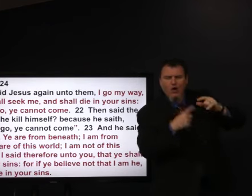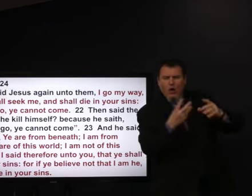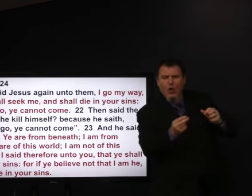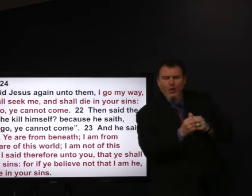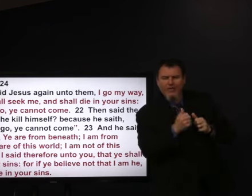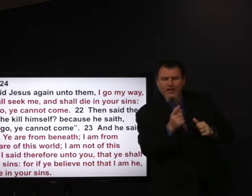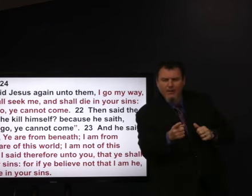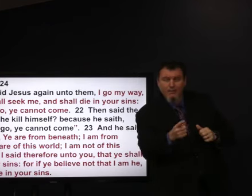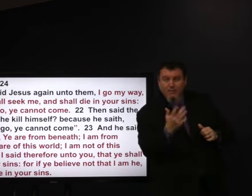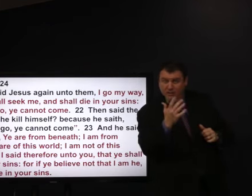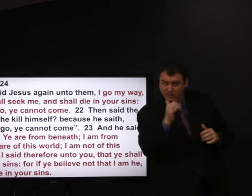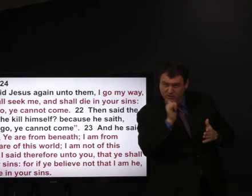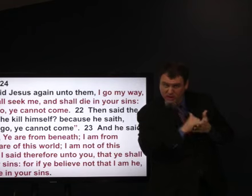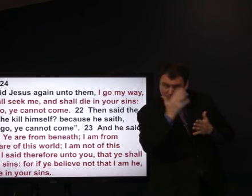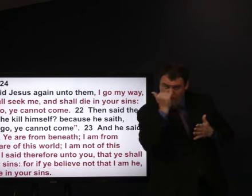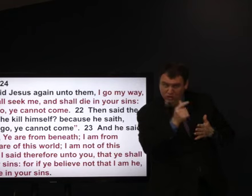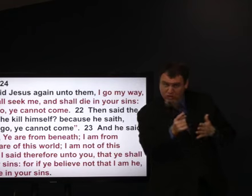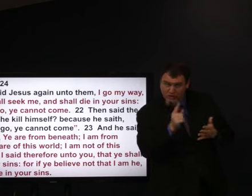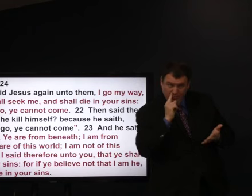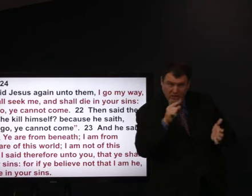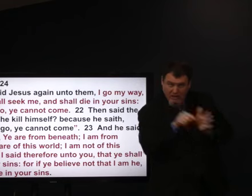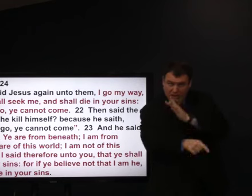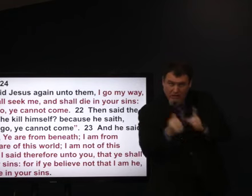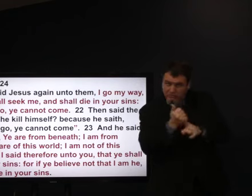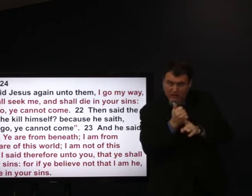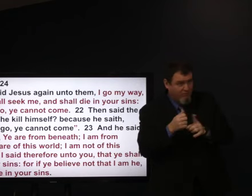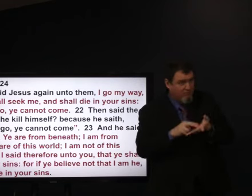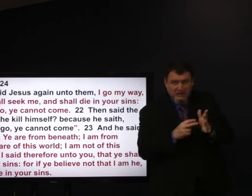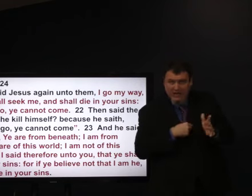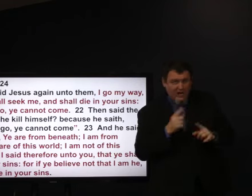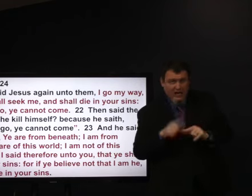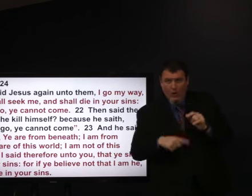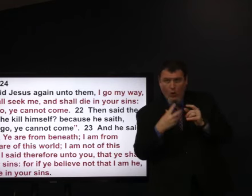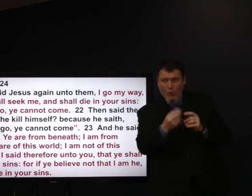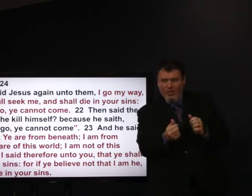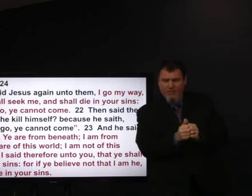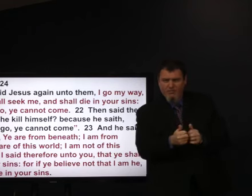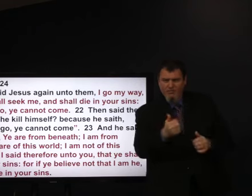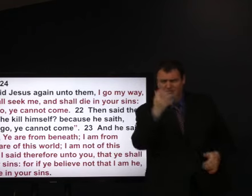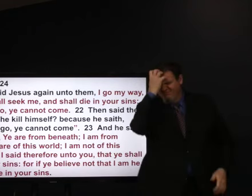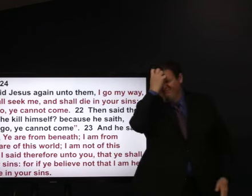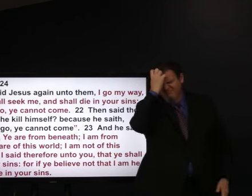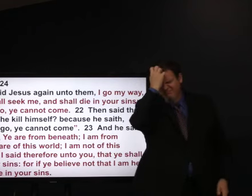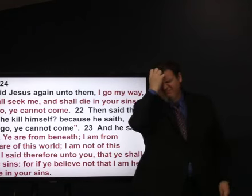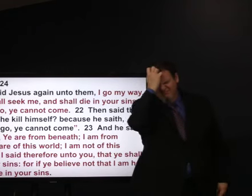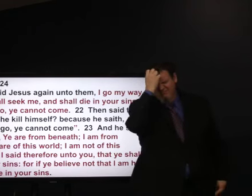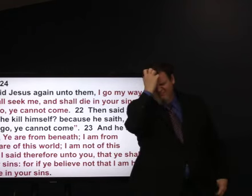going somewhere but we can't go with him, does that mean he's going to kill himself? Is that why we can't go with him?